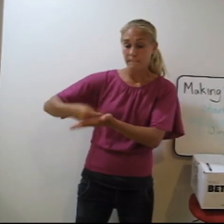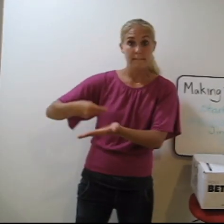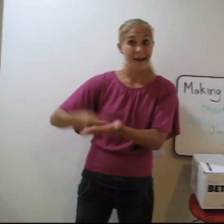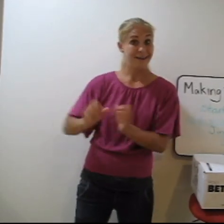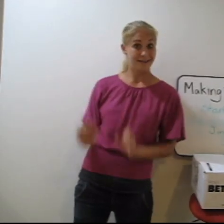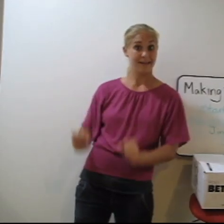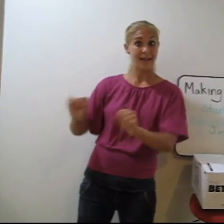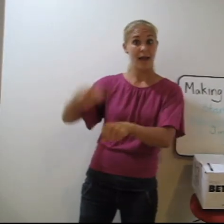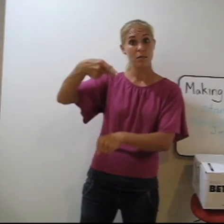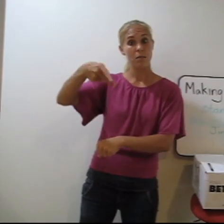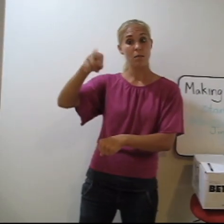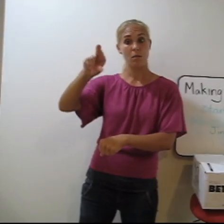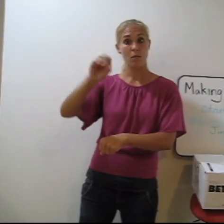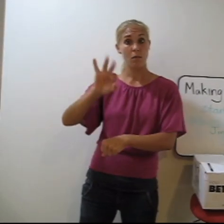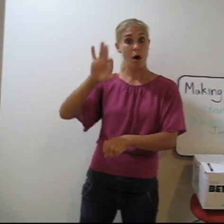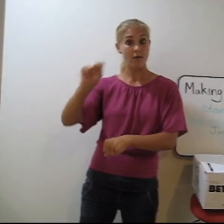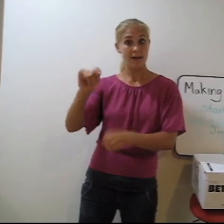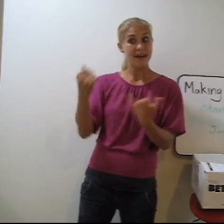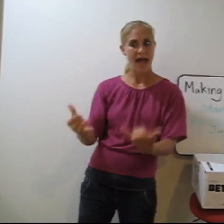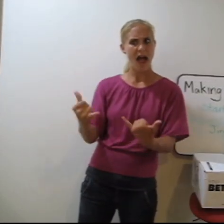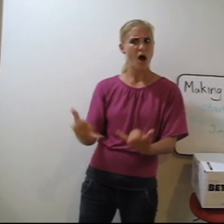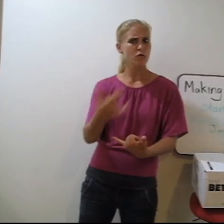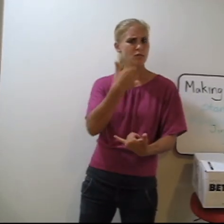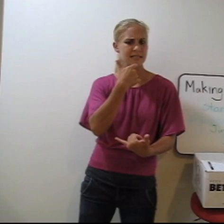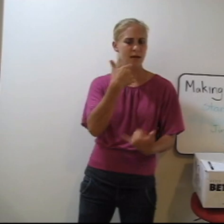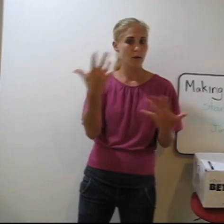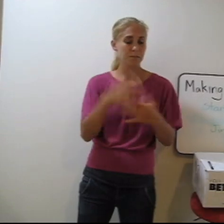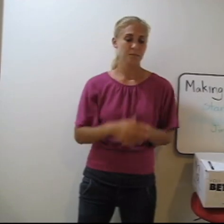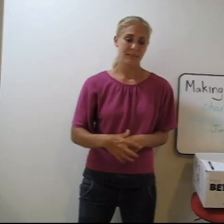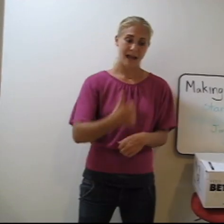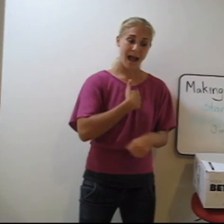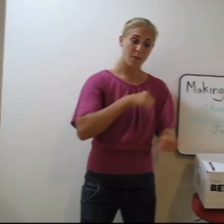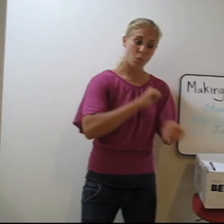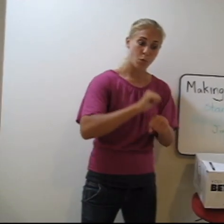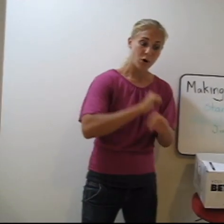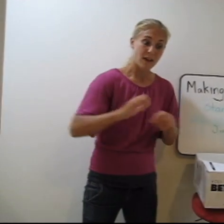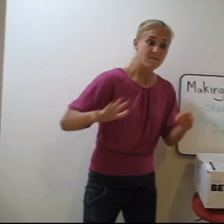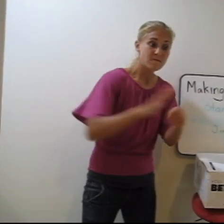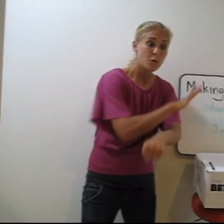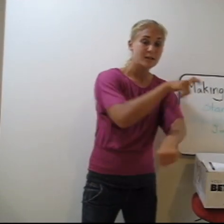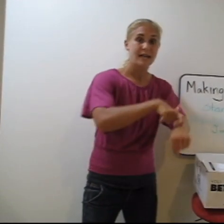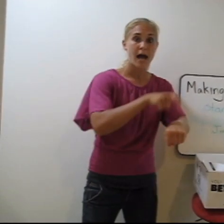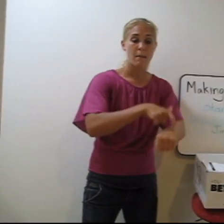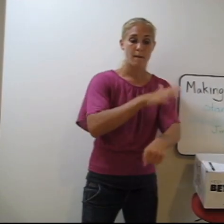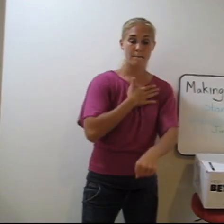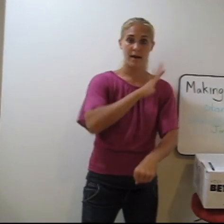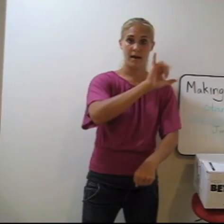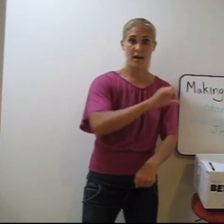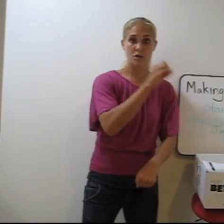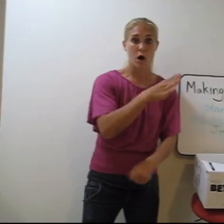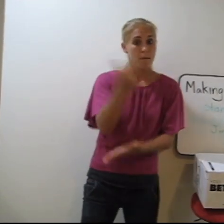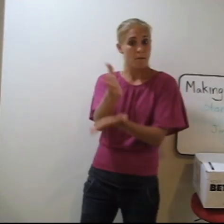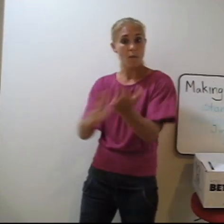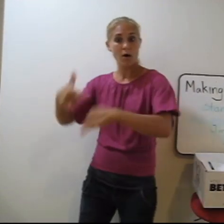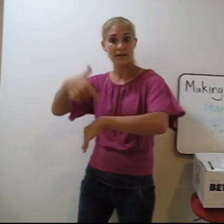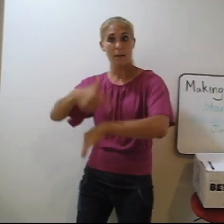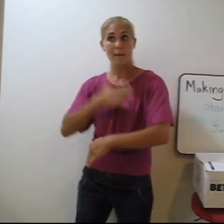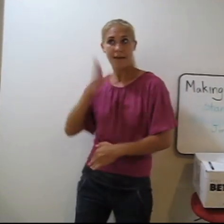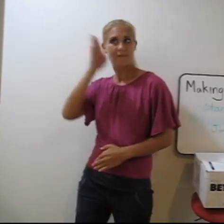here's what you can now say. I'm working full-time on my job and part-time on my fortune. Because